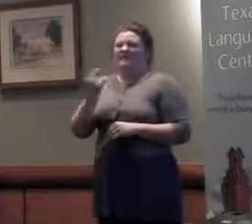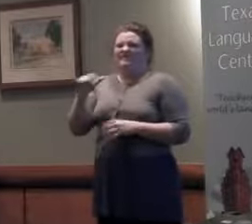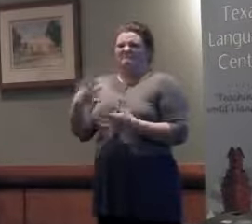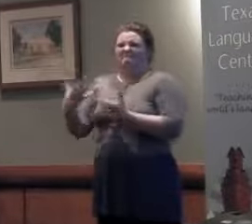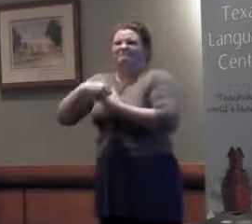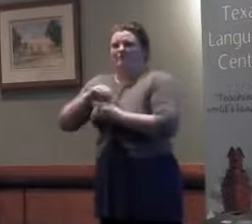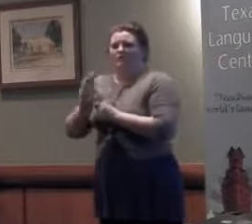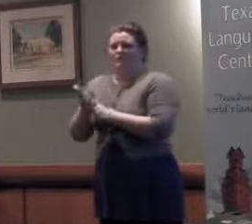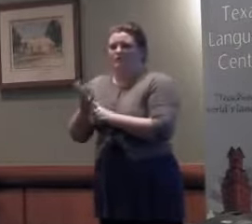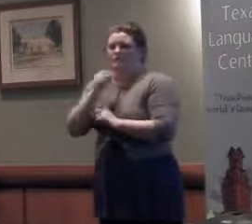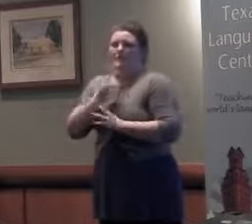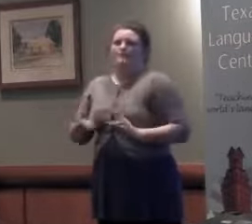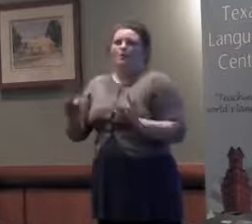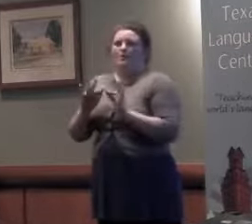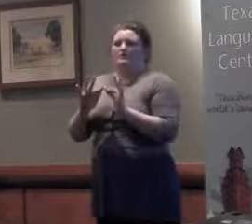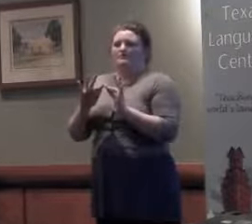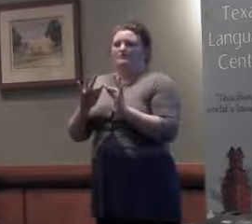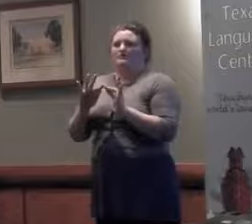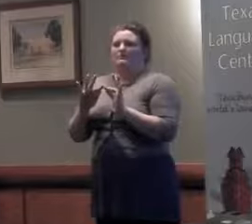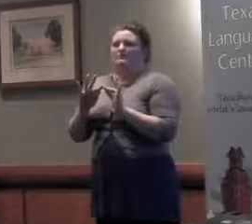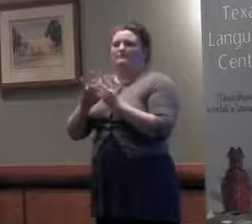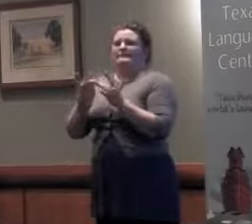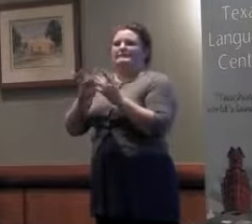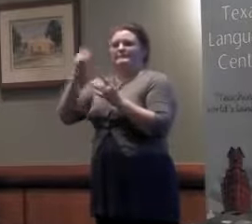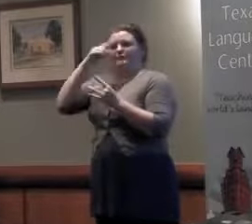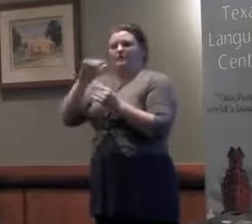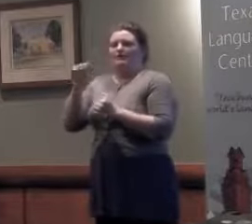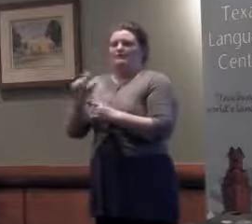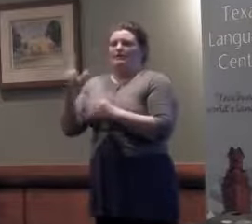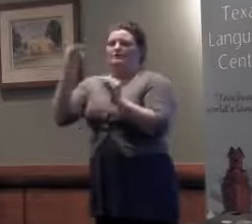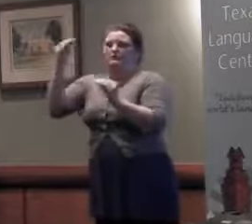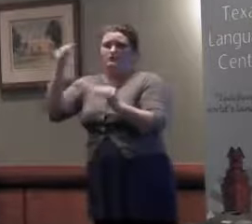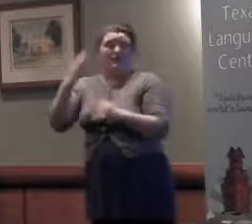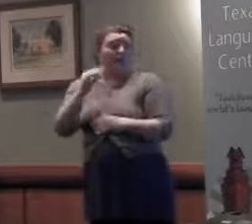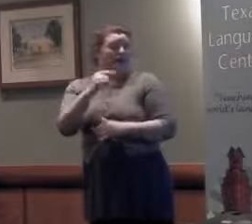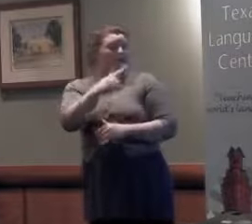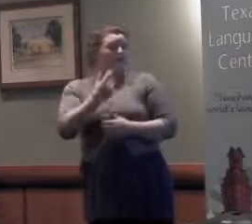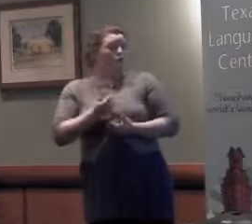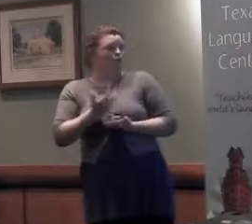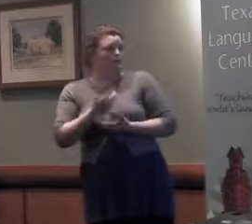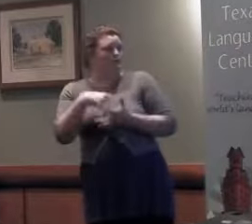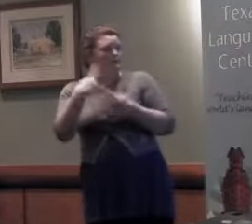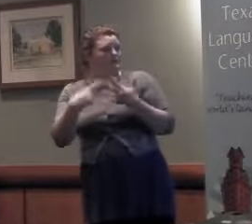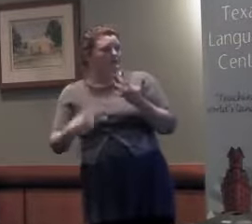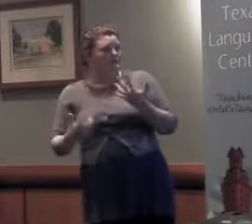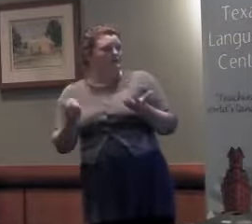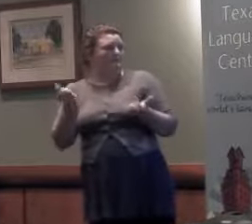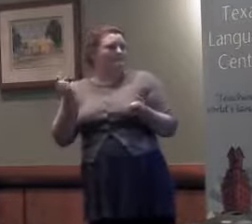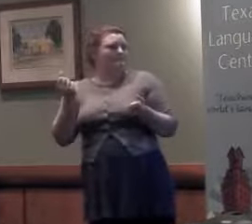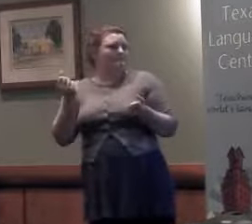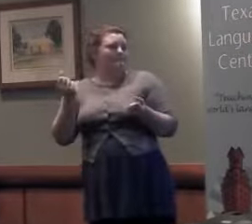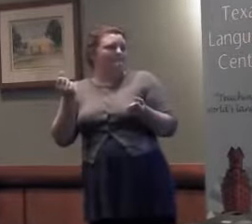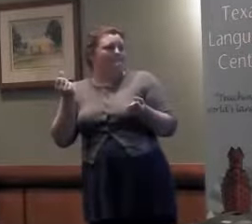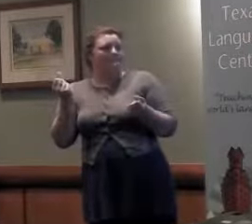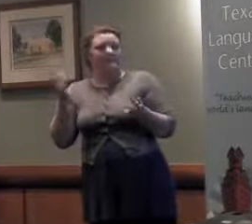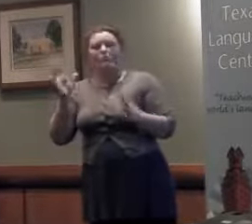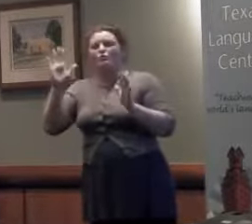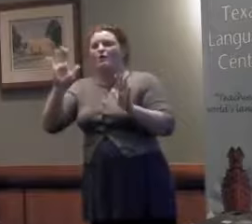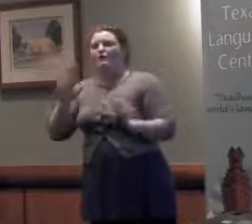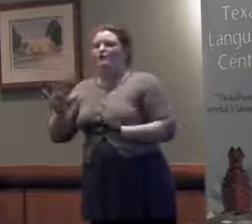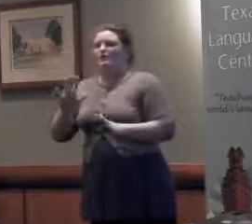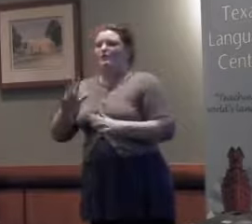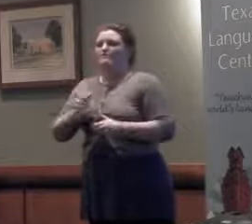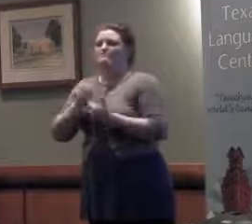the culture and important pieces for ASL instruction. And then poetry, there are a number of wonderful poets in the deaf